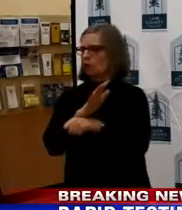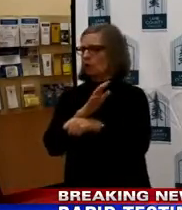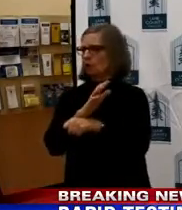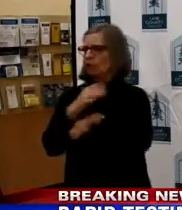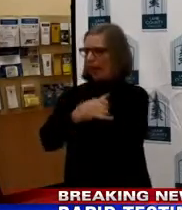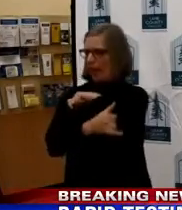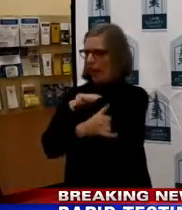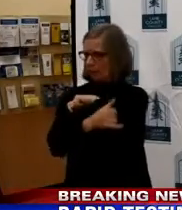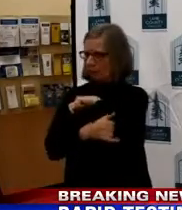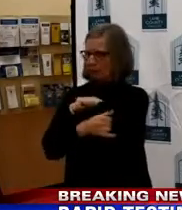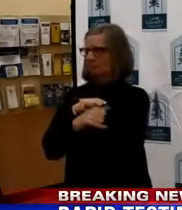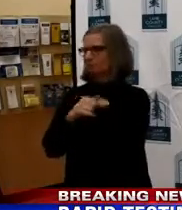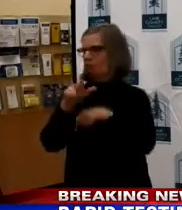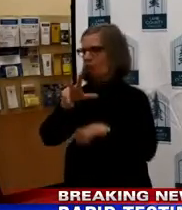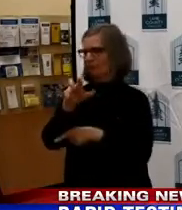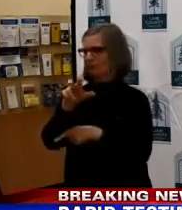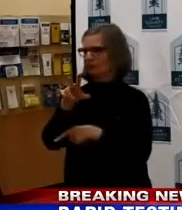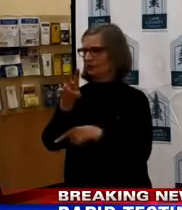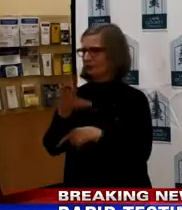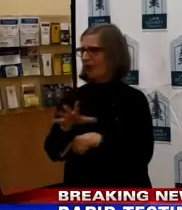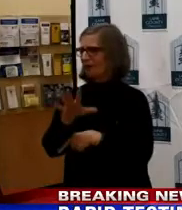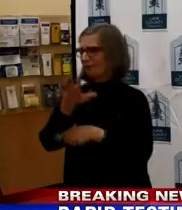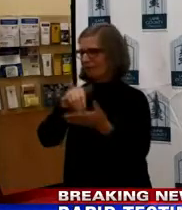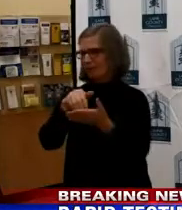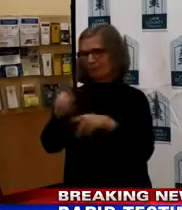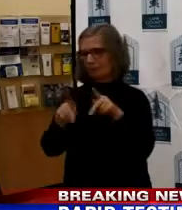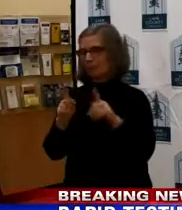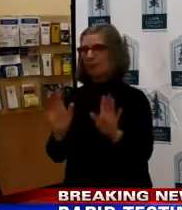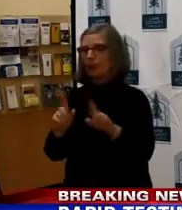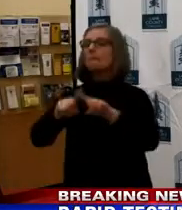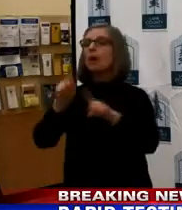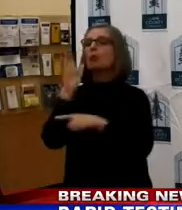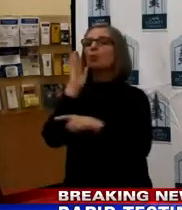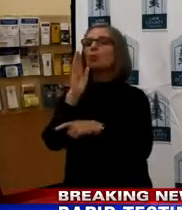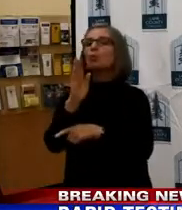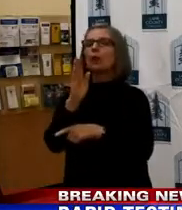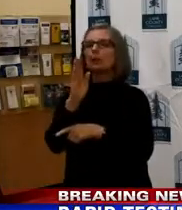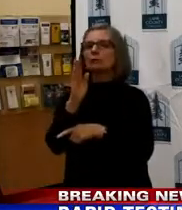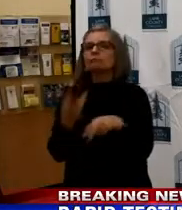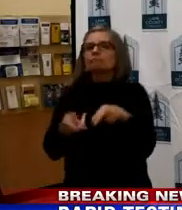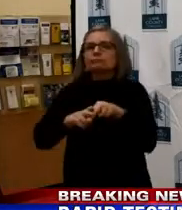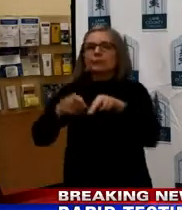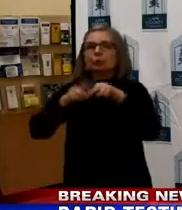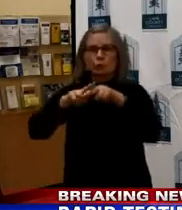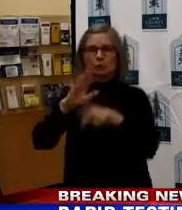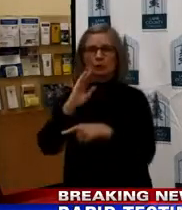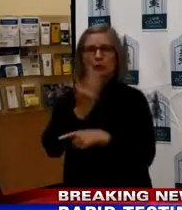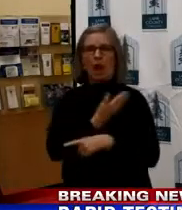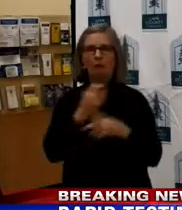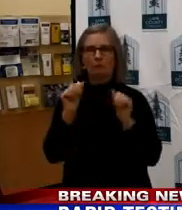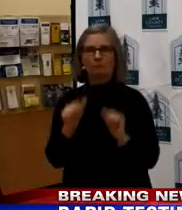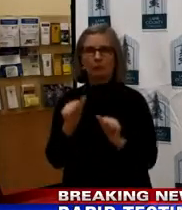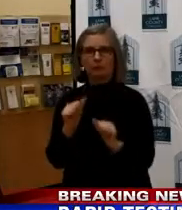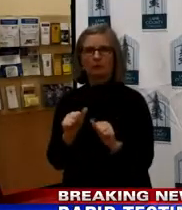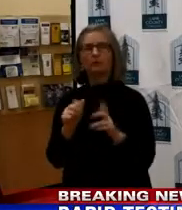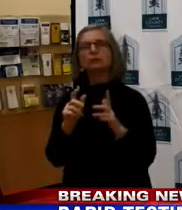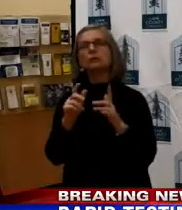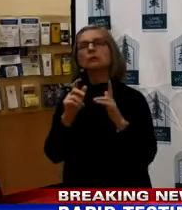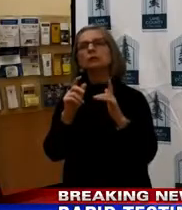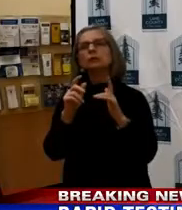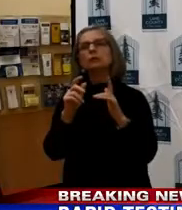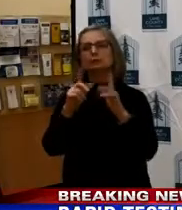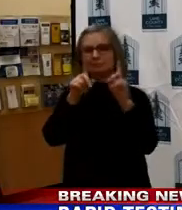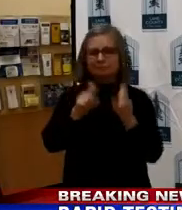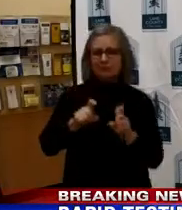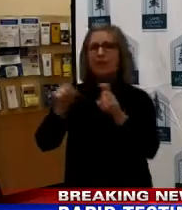tested, but it will expand our capability. It will allow us to look across the great number of individuals who are experiencing